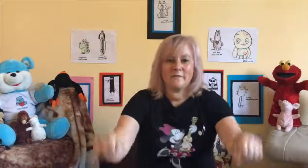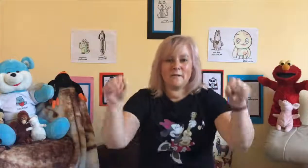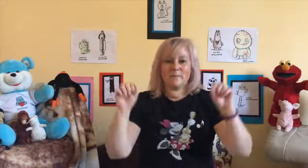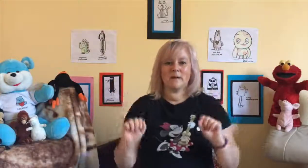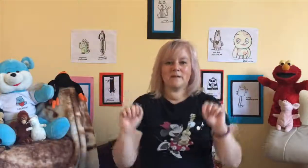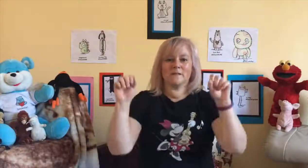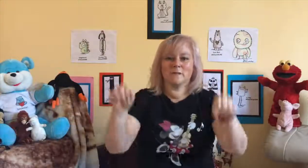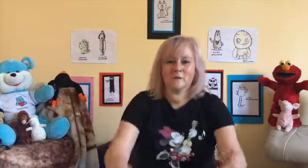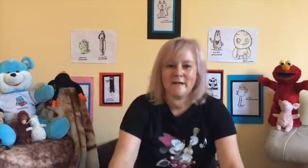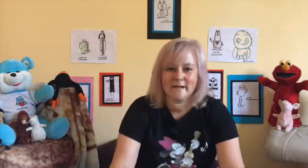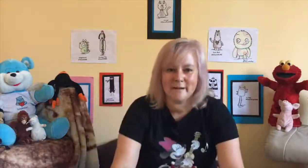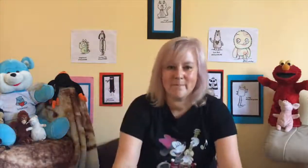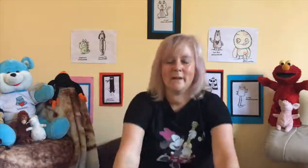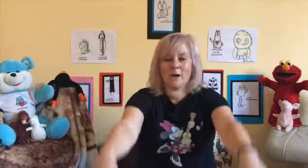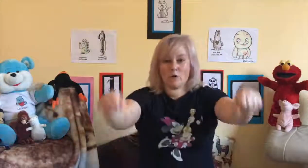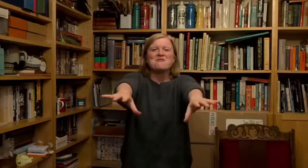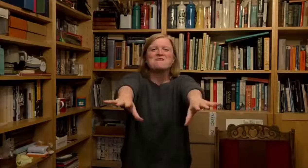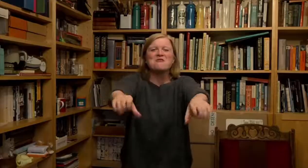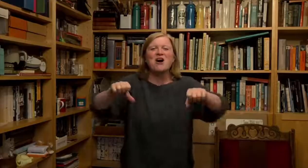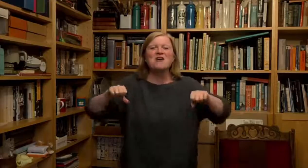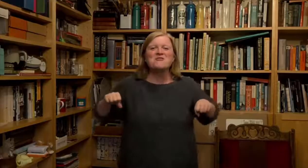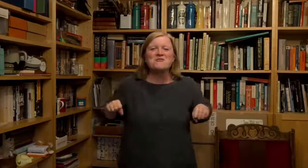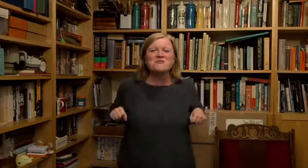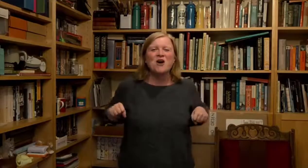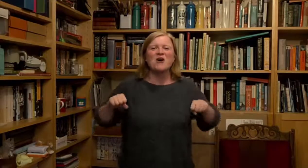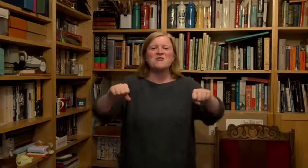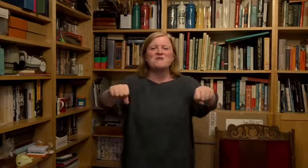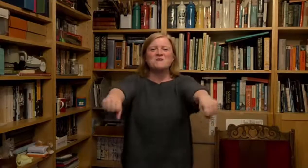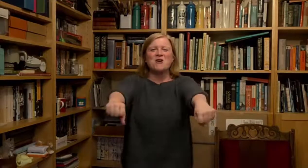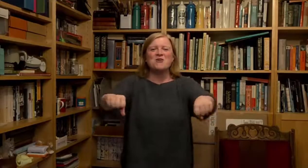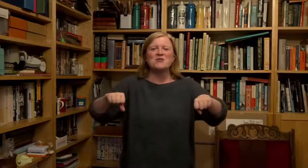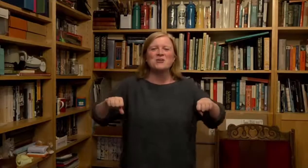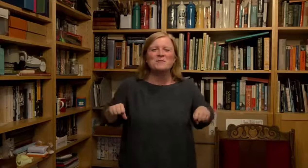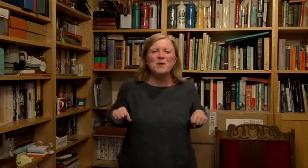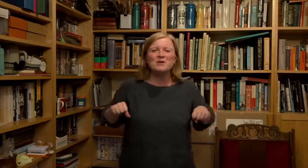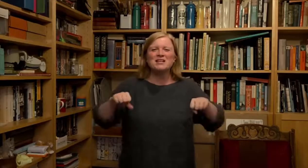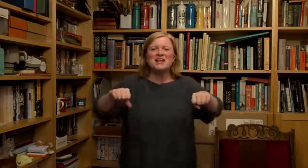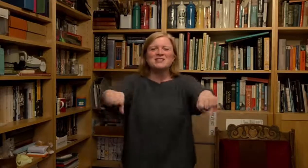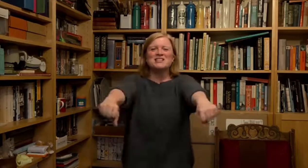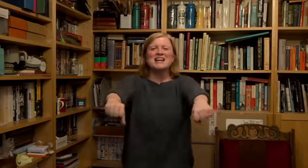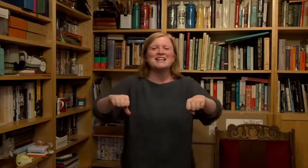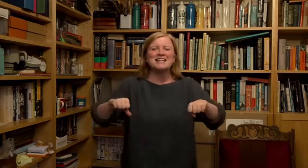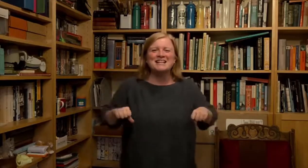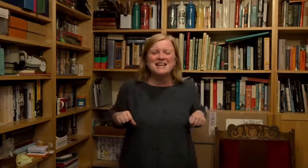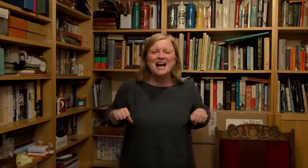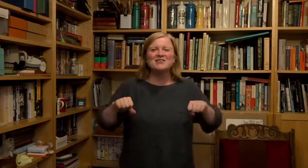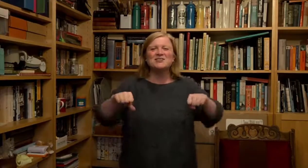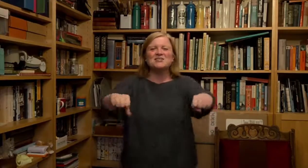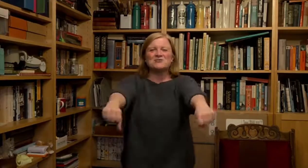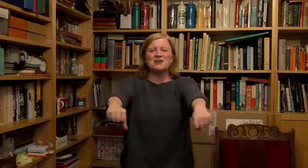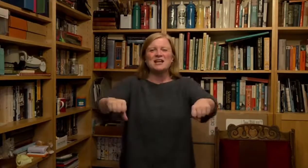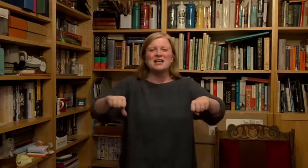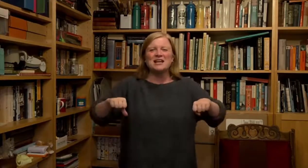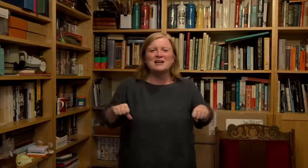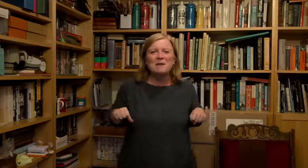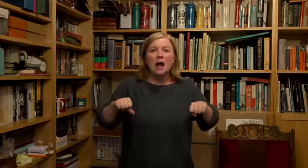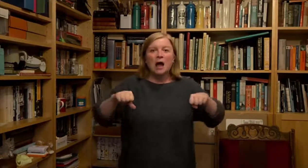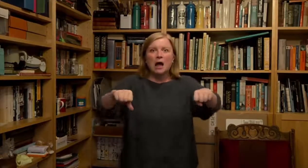is but a dream. Row, row, row your boat gently down the stream. And if